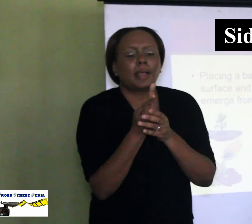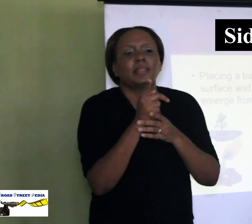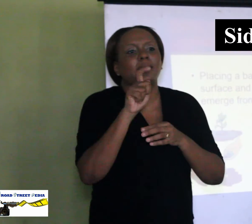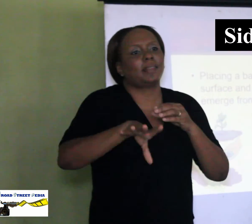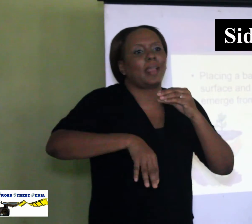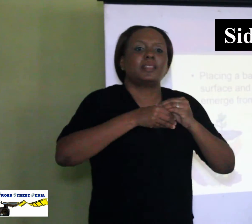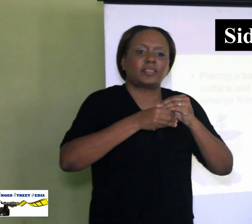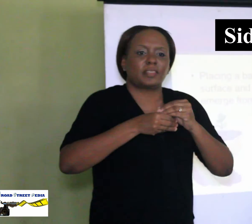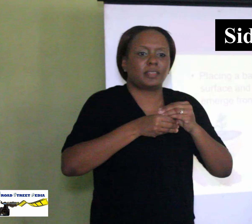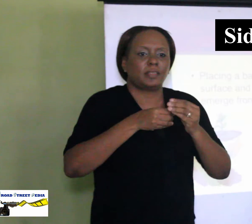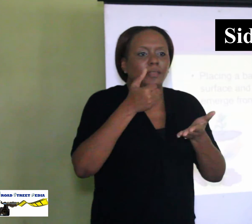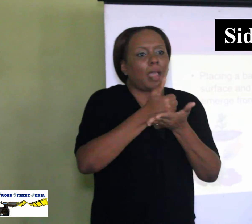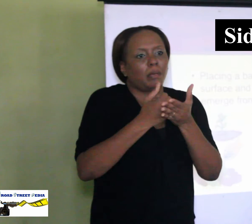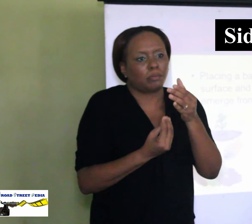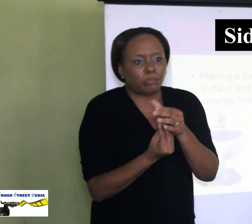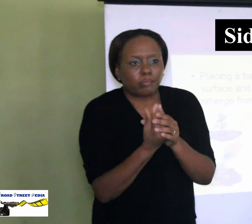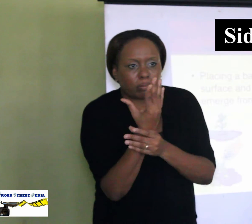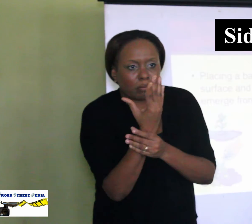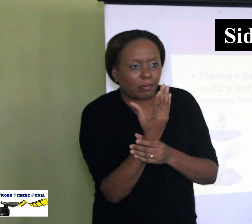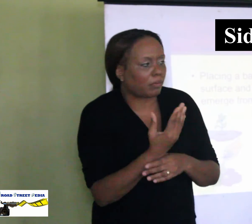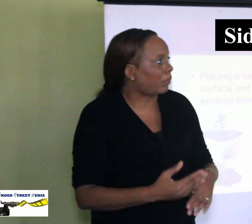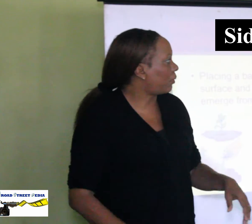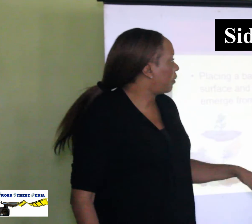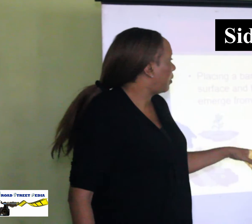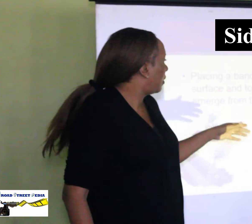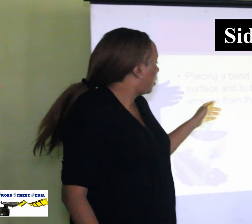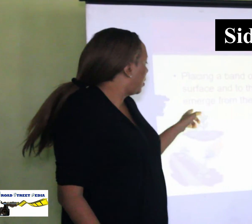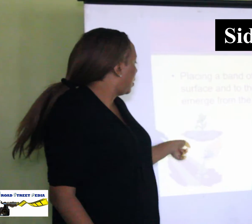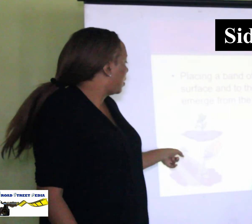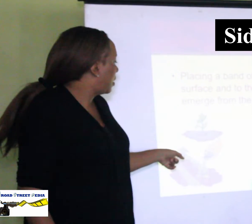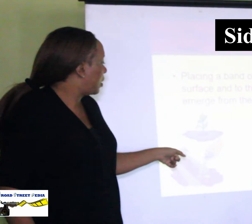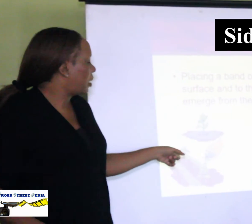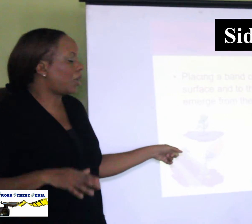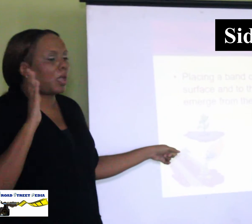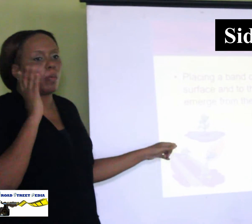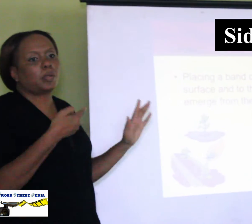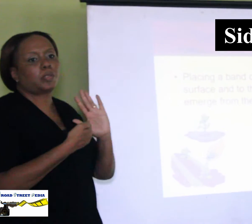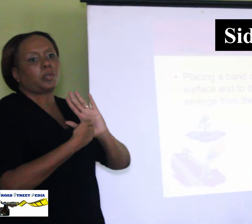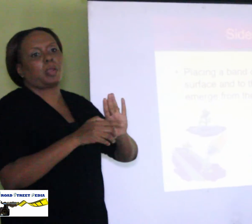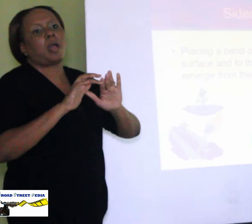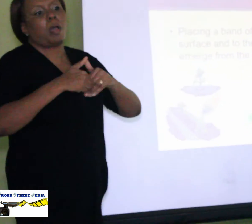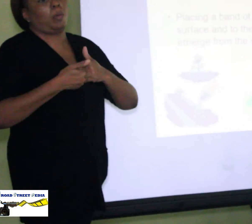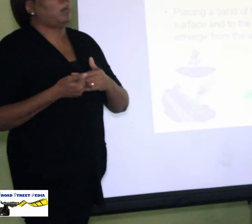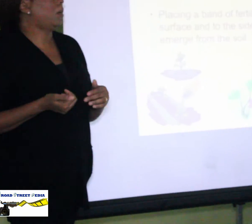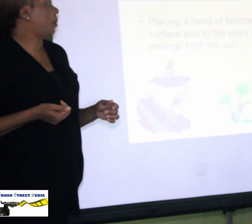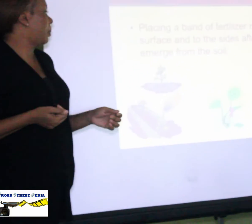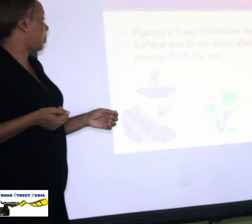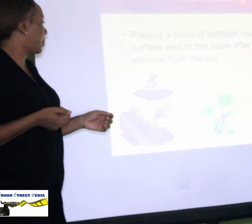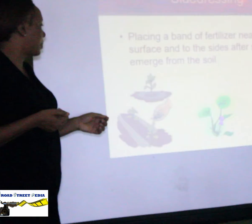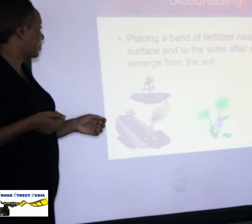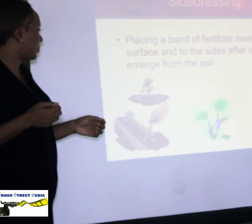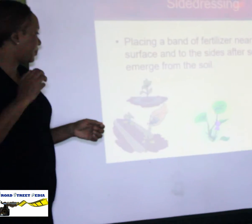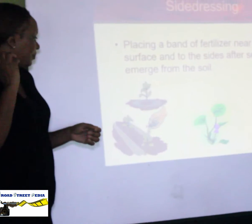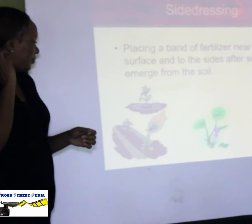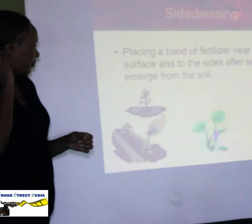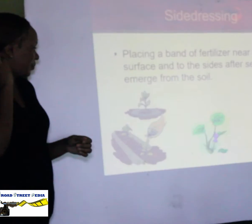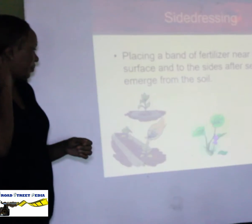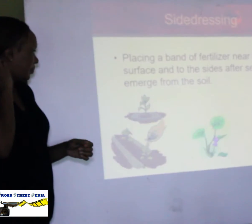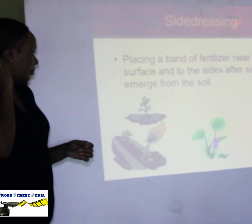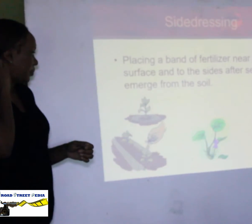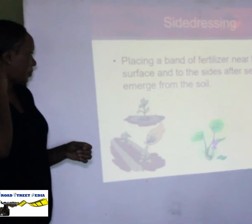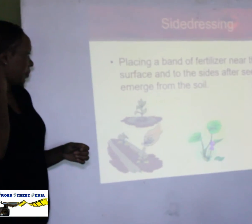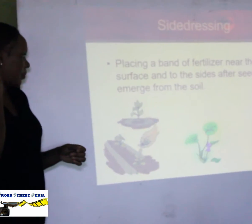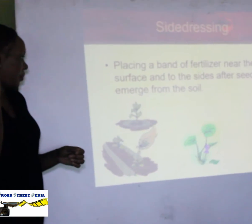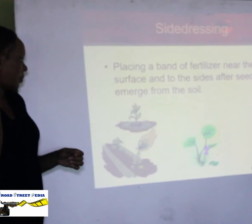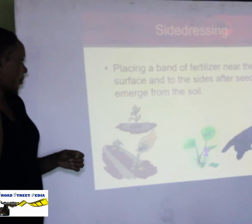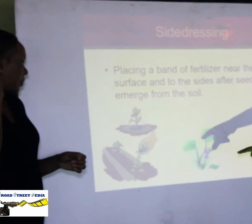help the plant. Okay, here we're going to show you how to fertilize. Right? One method we